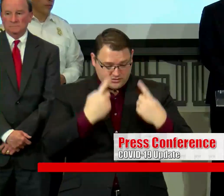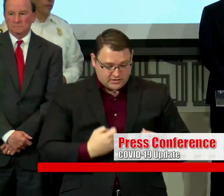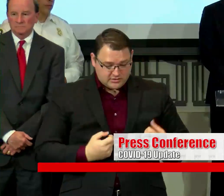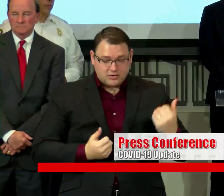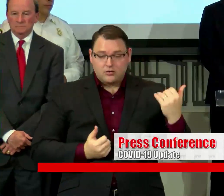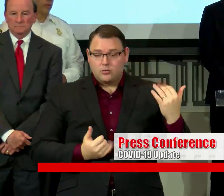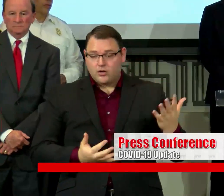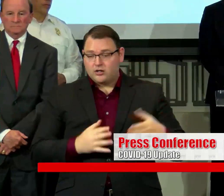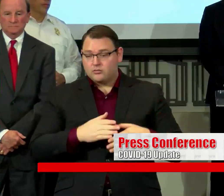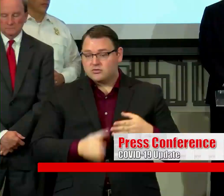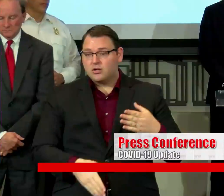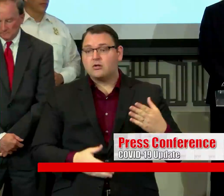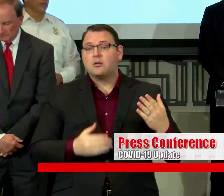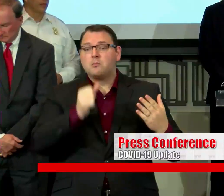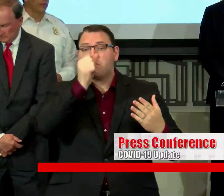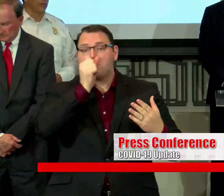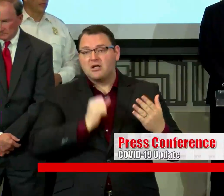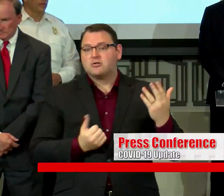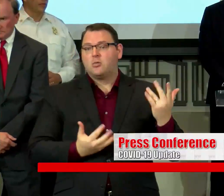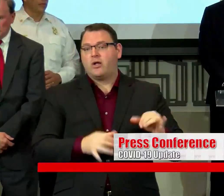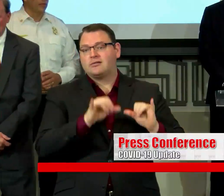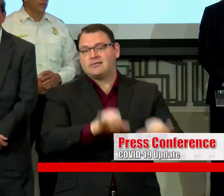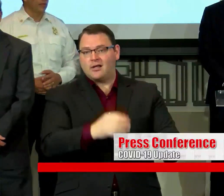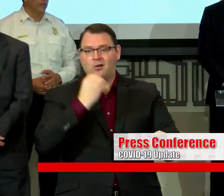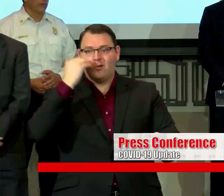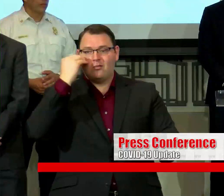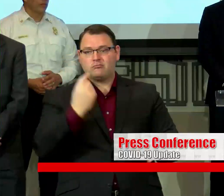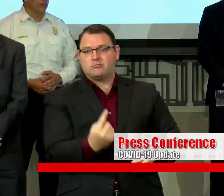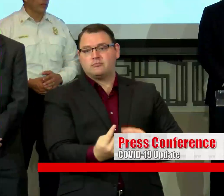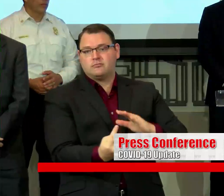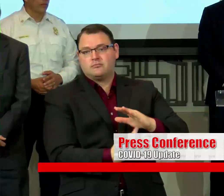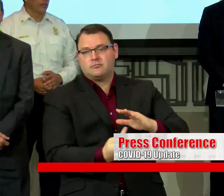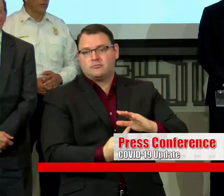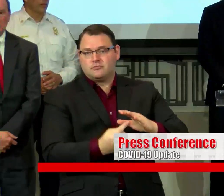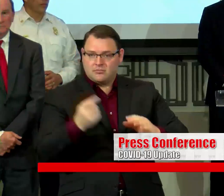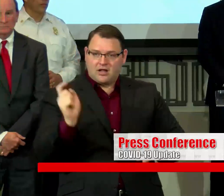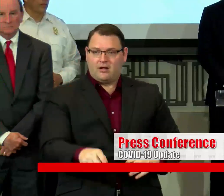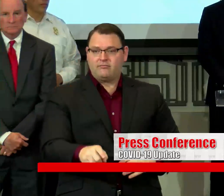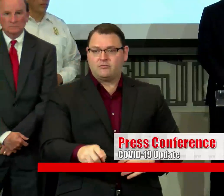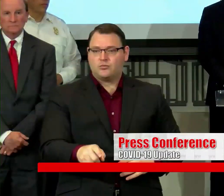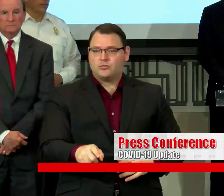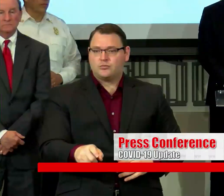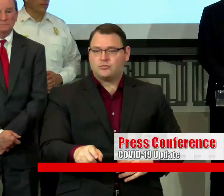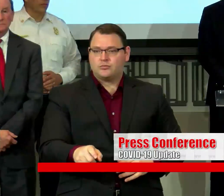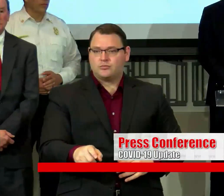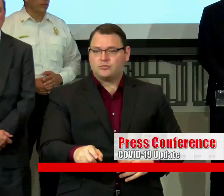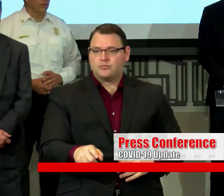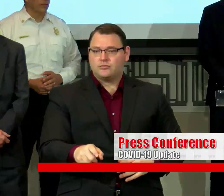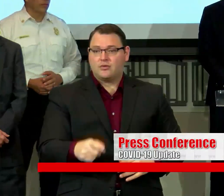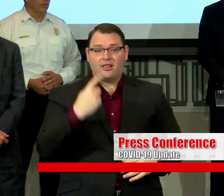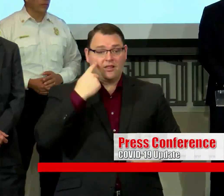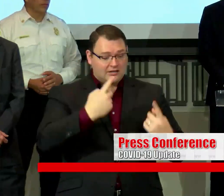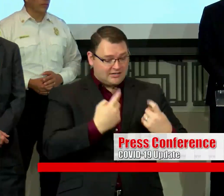test results. You need to quarantine yourself and not be walking around and exposing others.